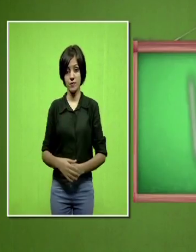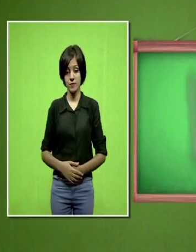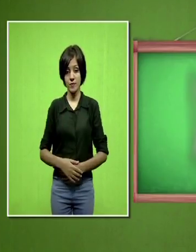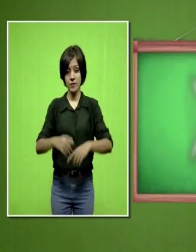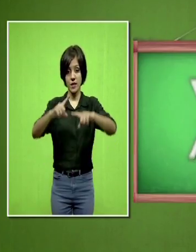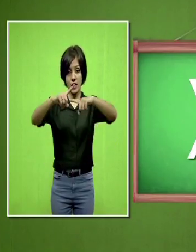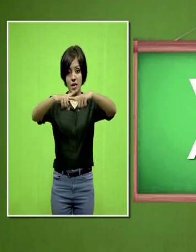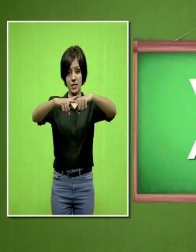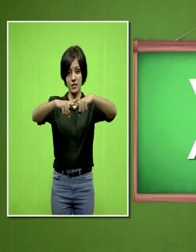X,